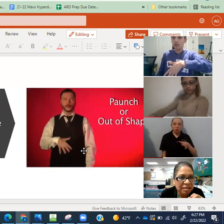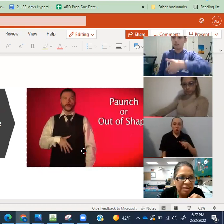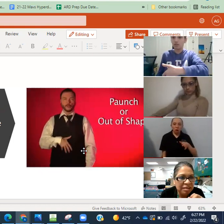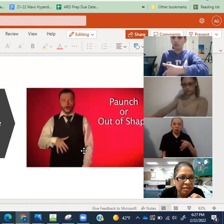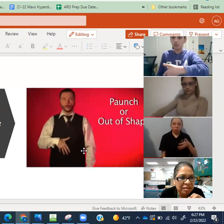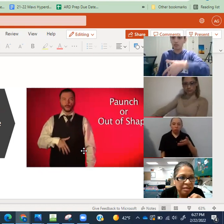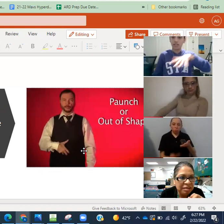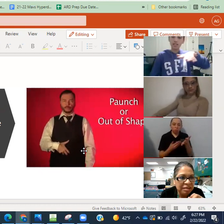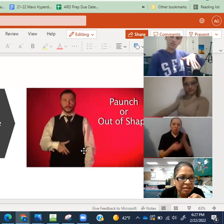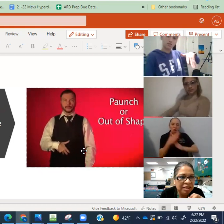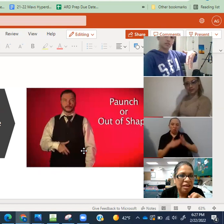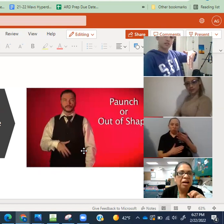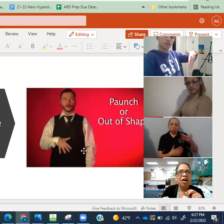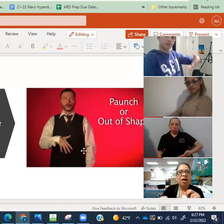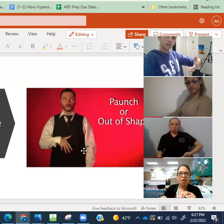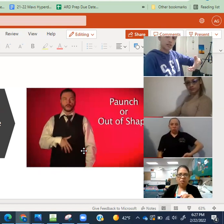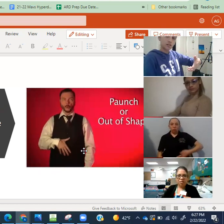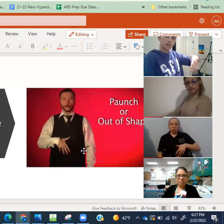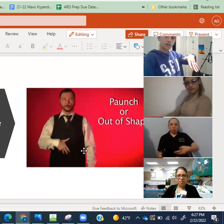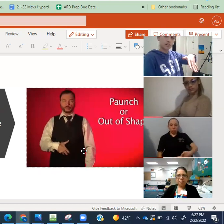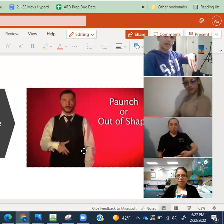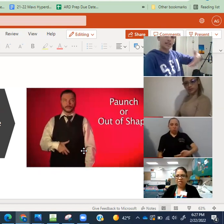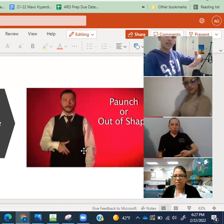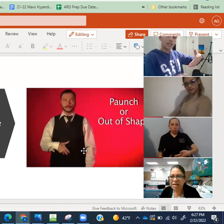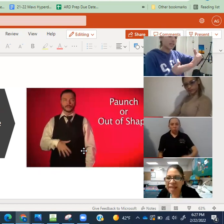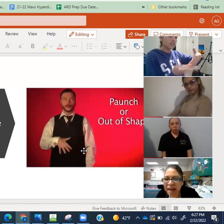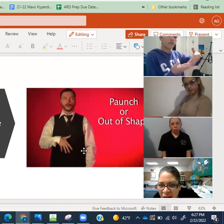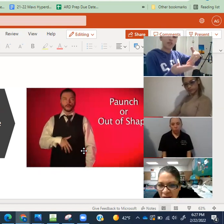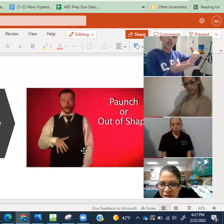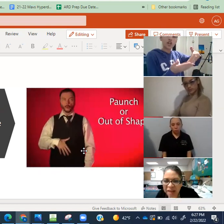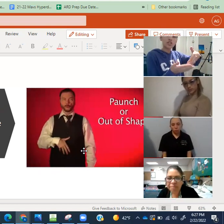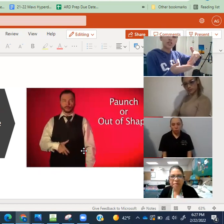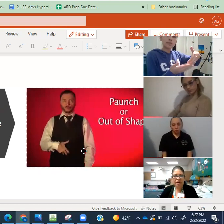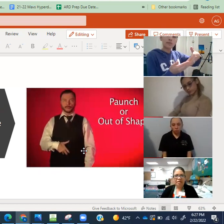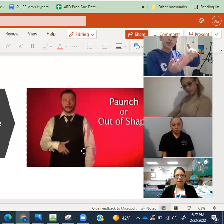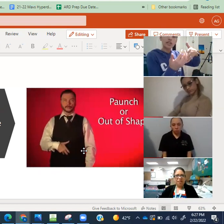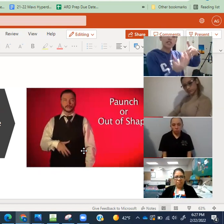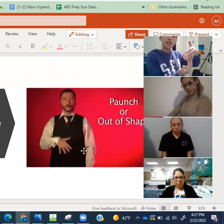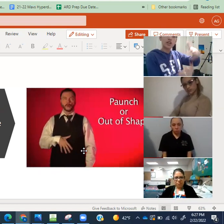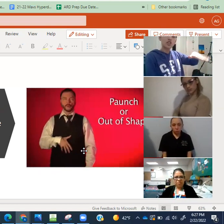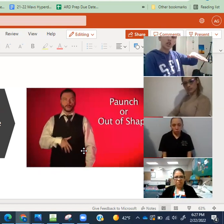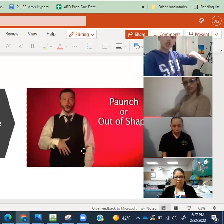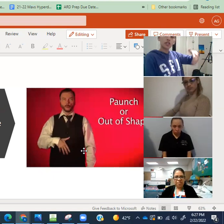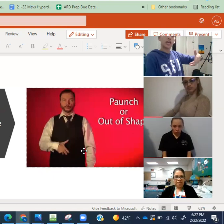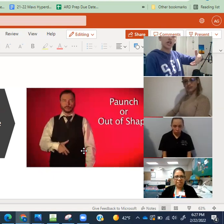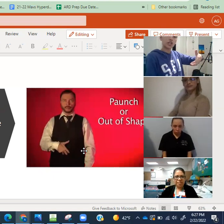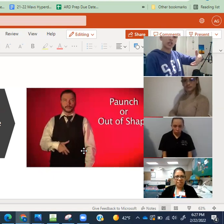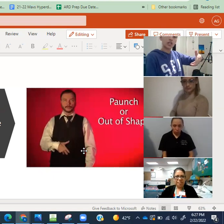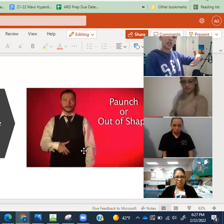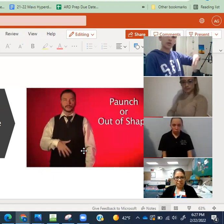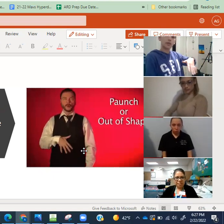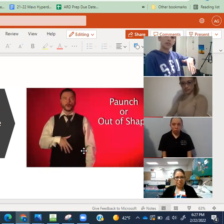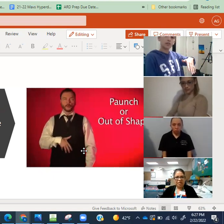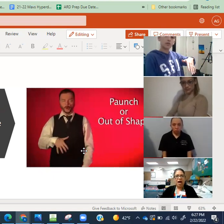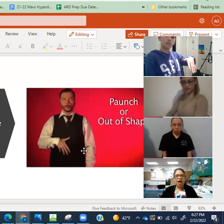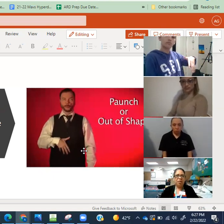shape like he's just Oh, like is that out of shape? his fingers are curling under